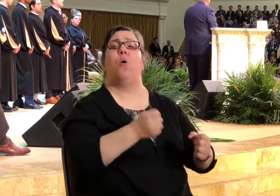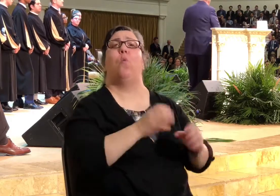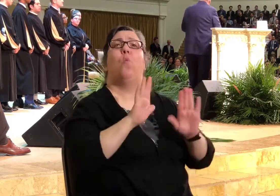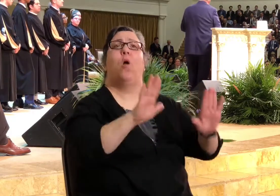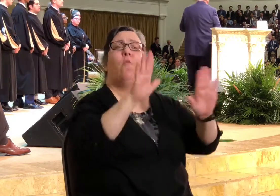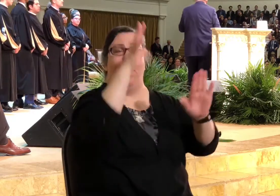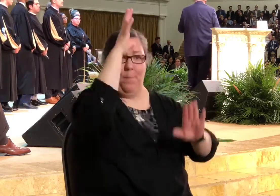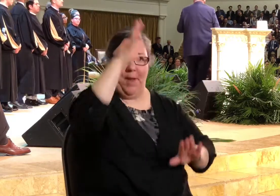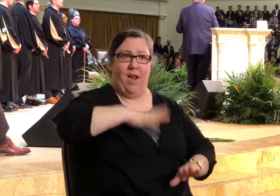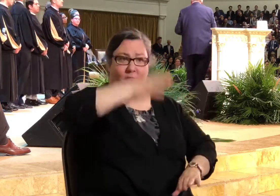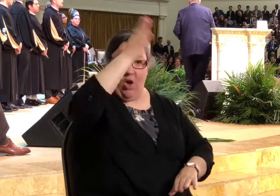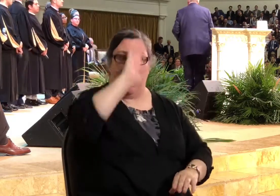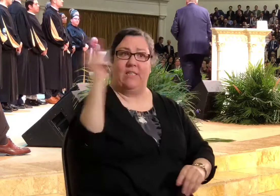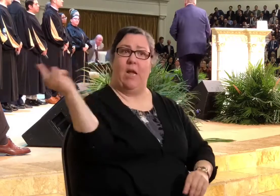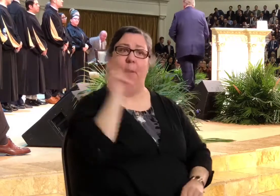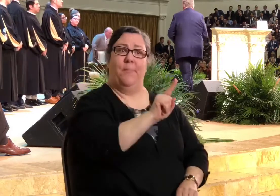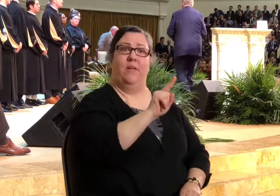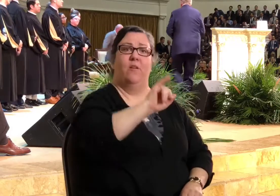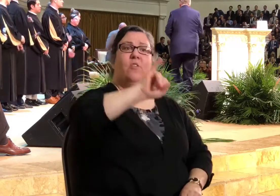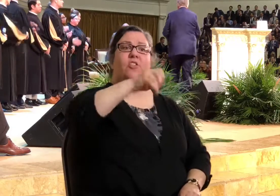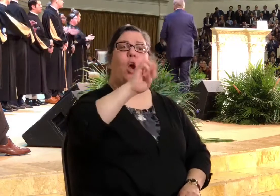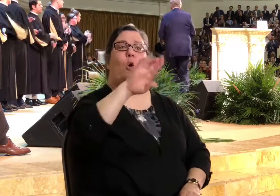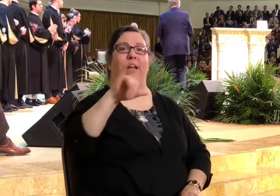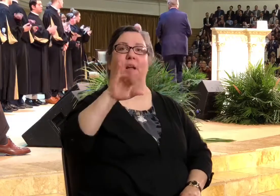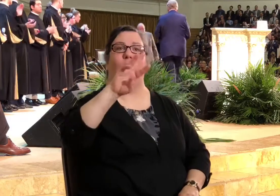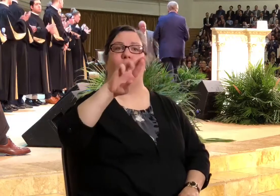right now, Brother Jerry Rowley.